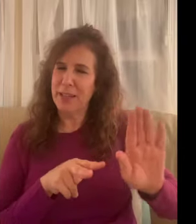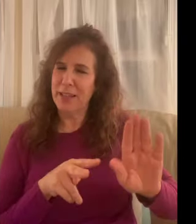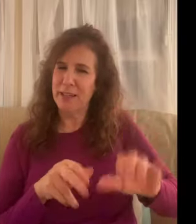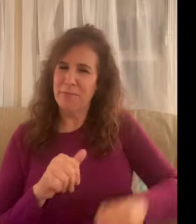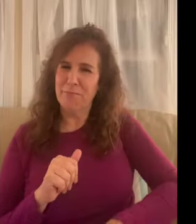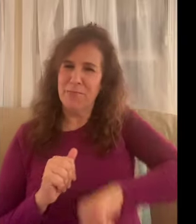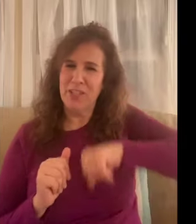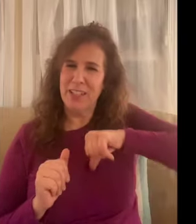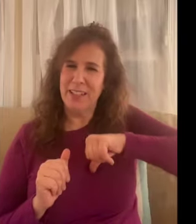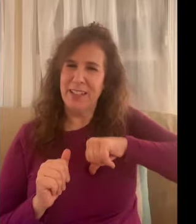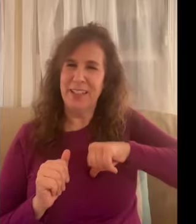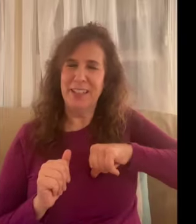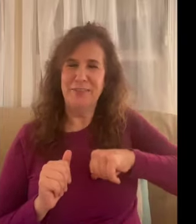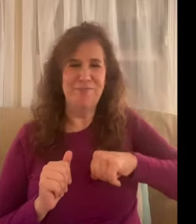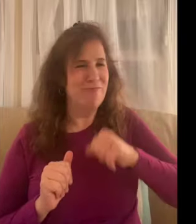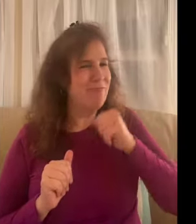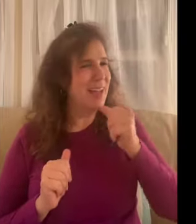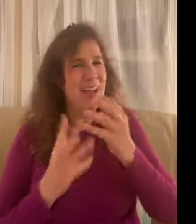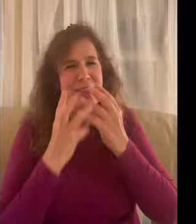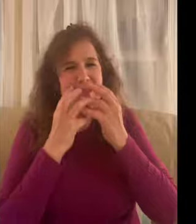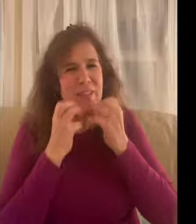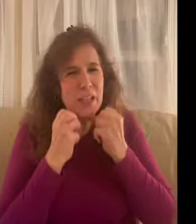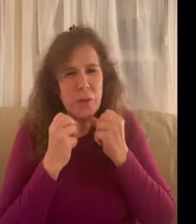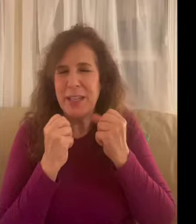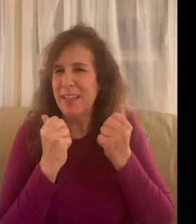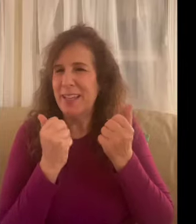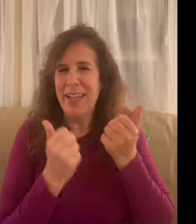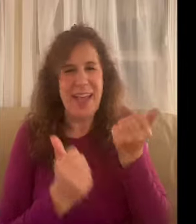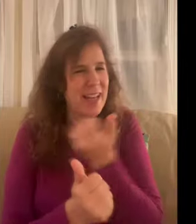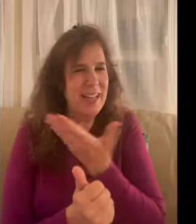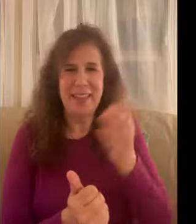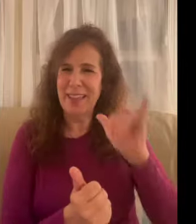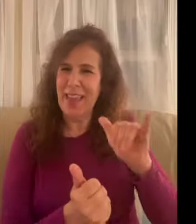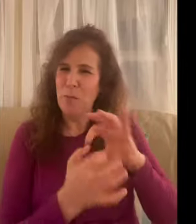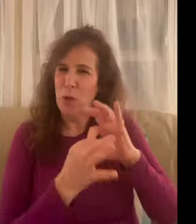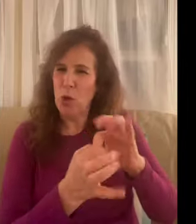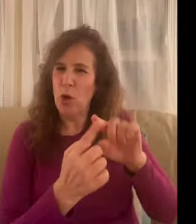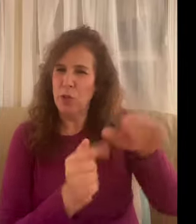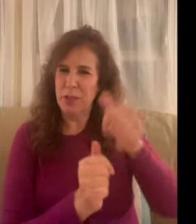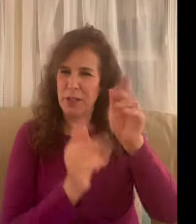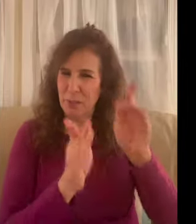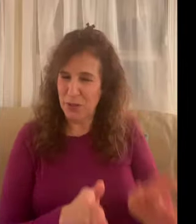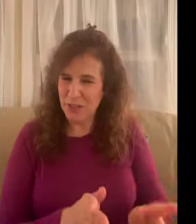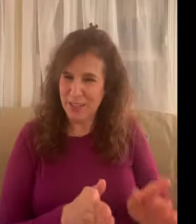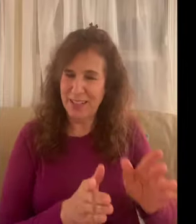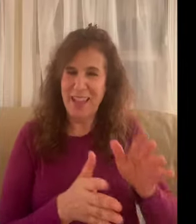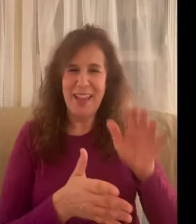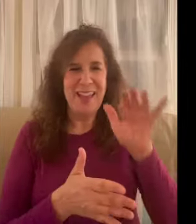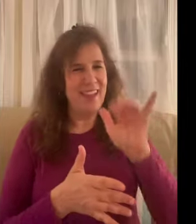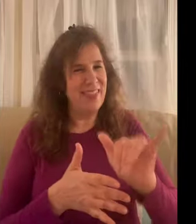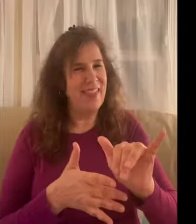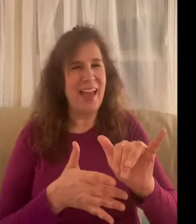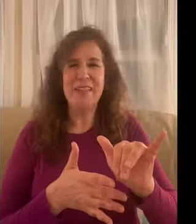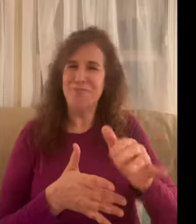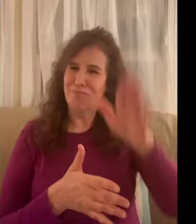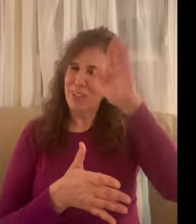what signed the fate. So things became bad and worse and worse and worse and corrupt, but what really signed the fate